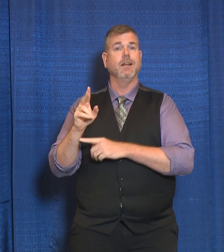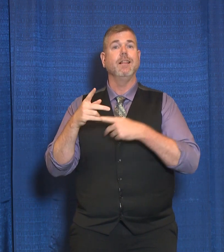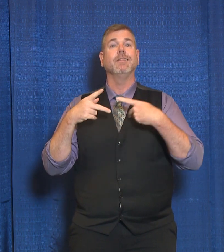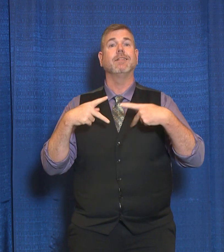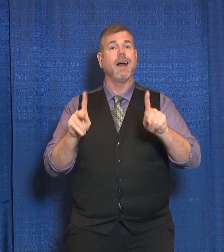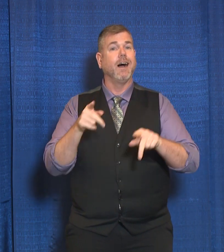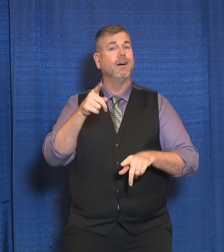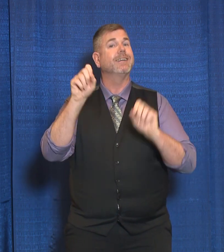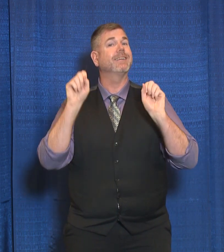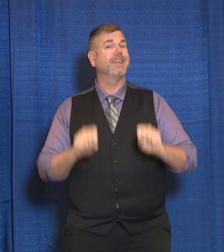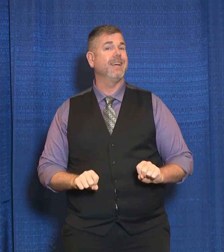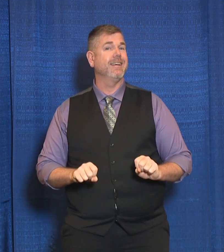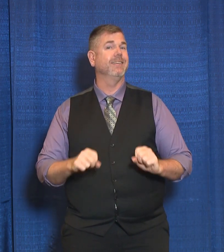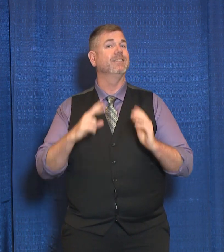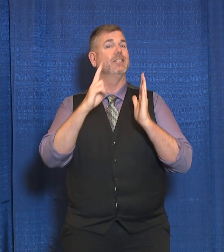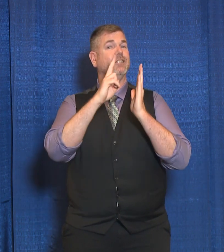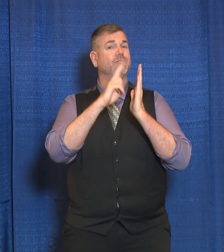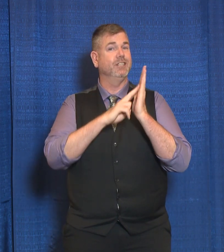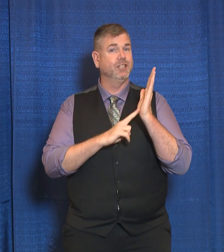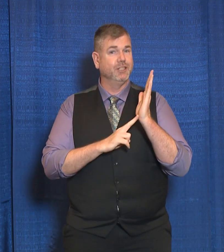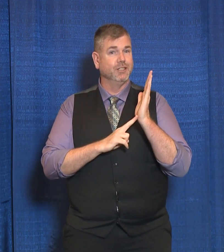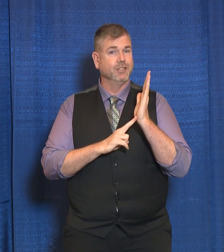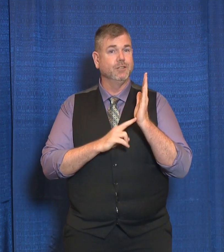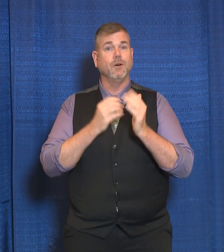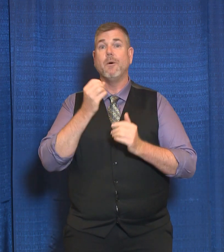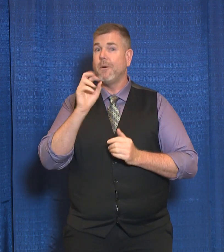vote online.